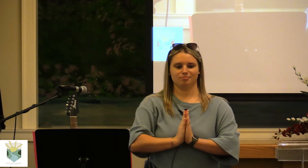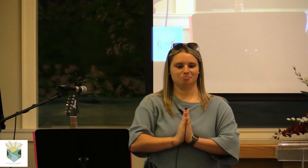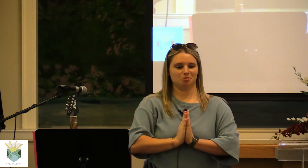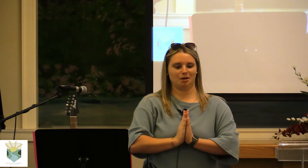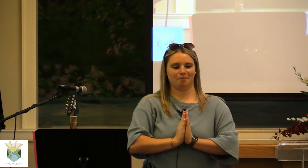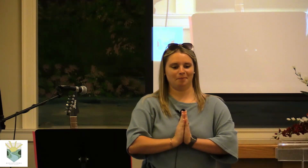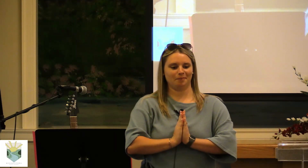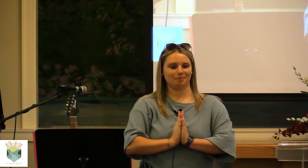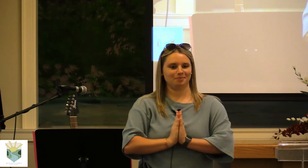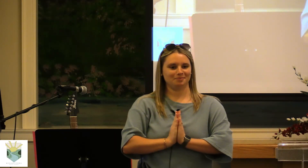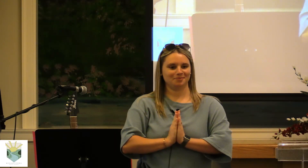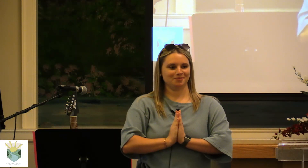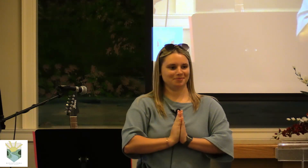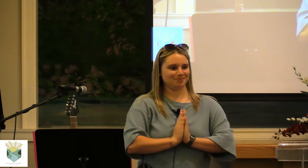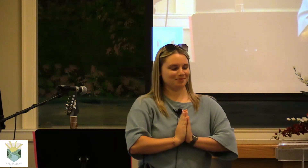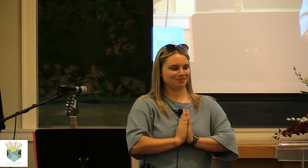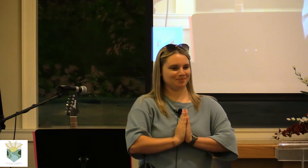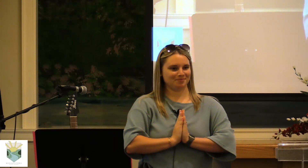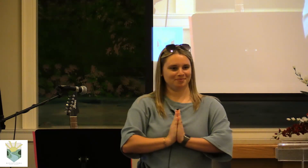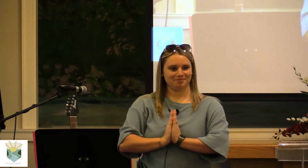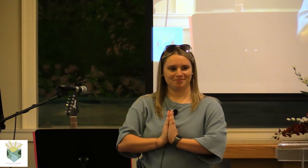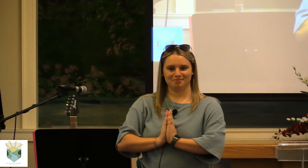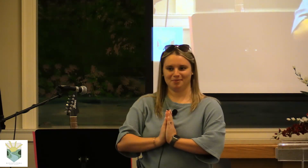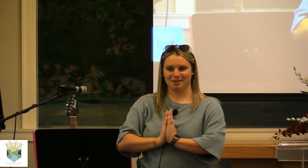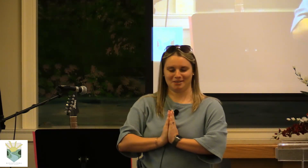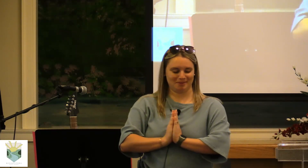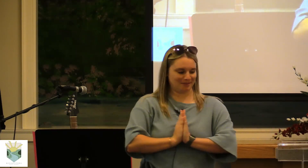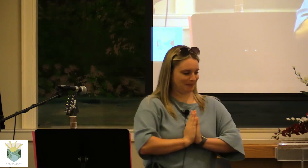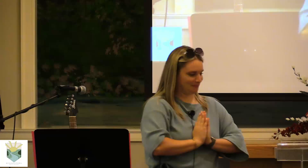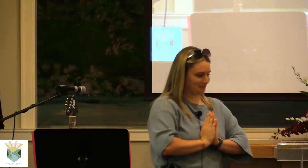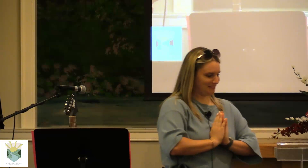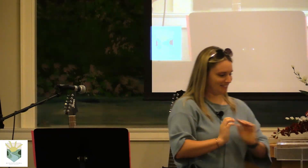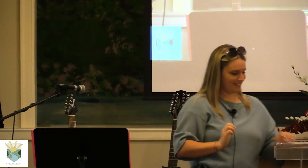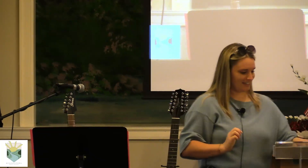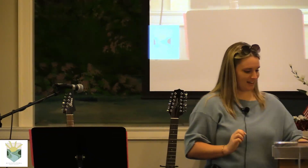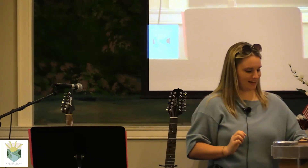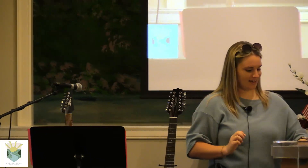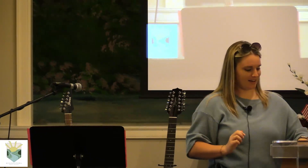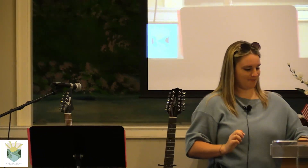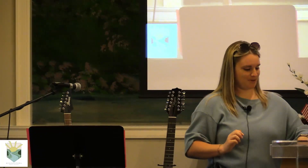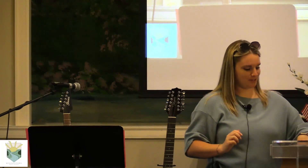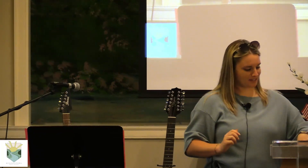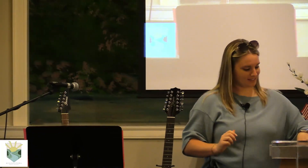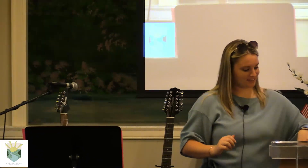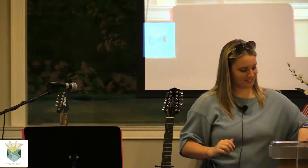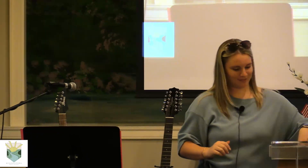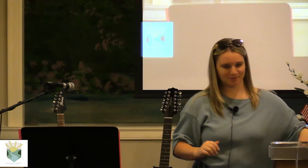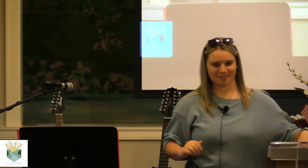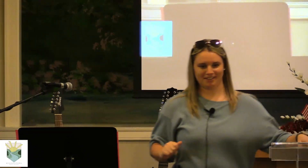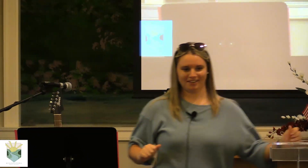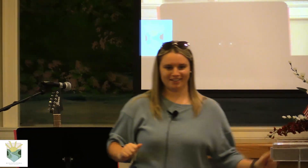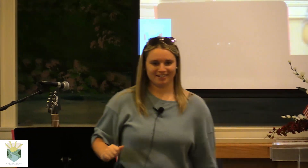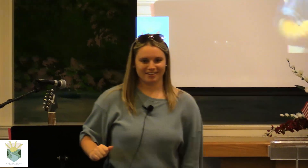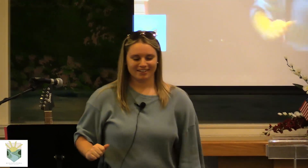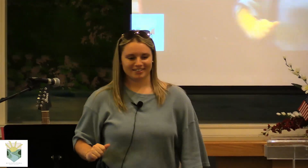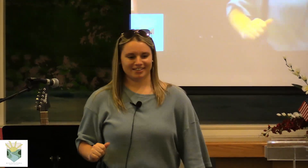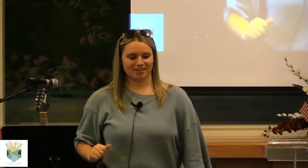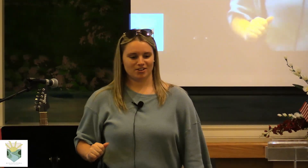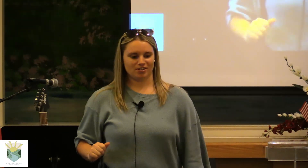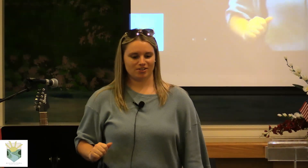Pray. Pray. Pretty explanatory. Music is a fun one that I like. So you're